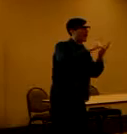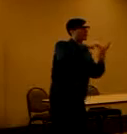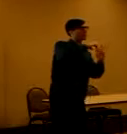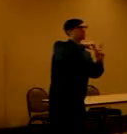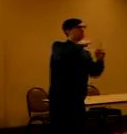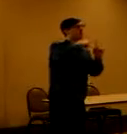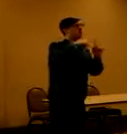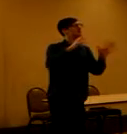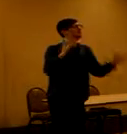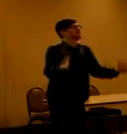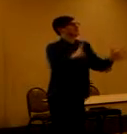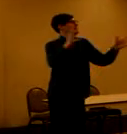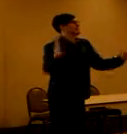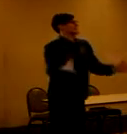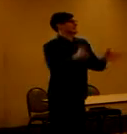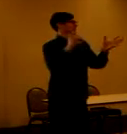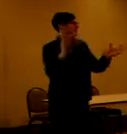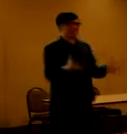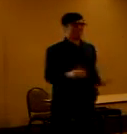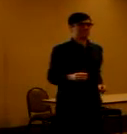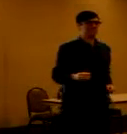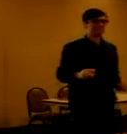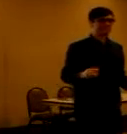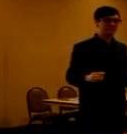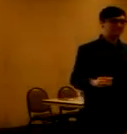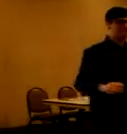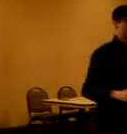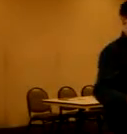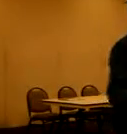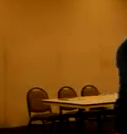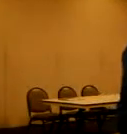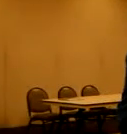I'm going to preach again, but also encourage.